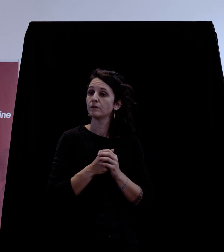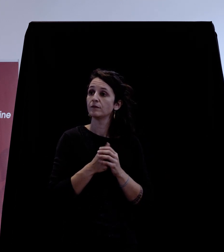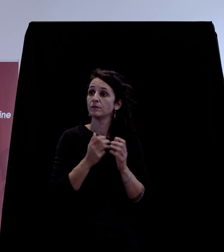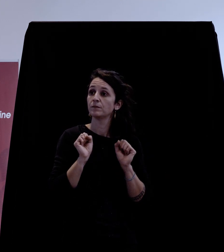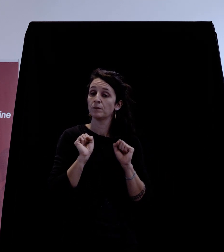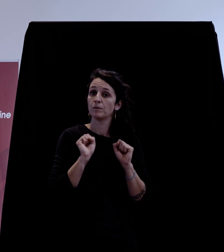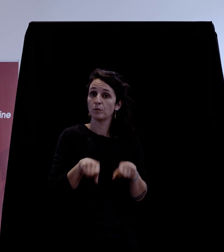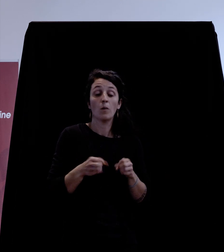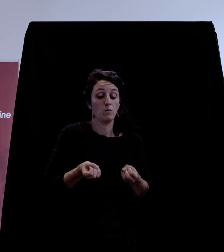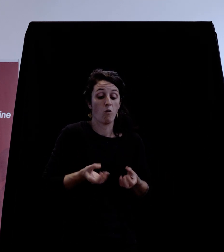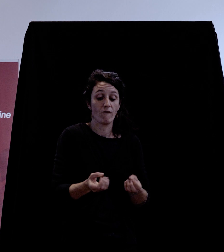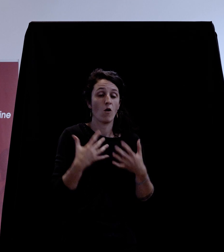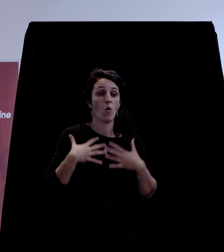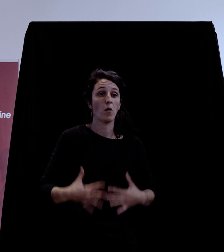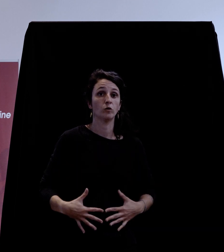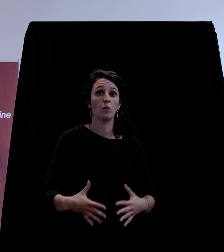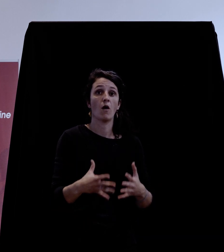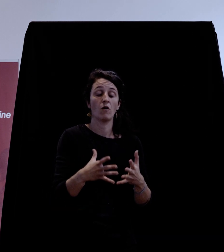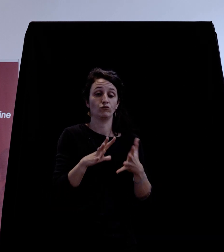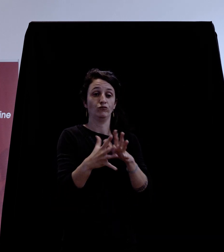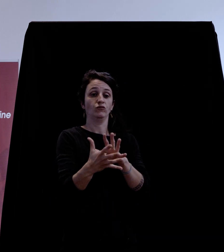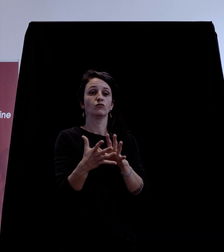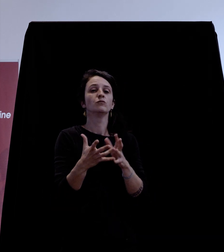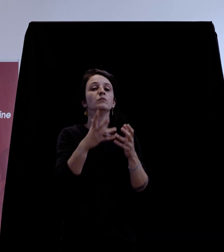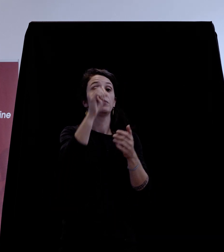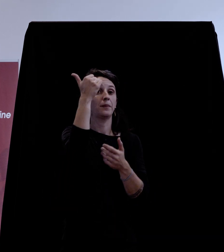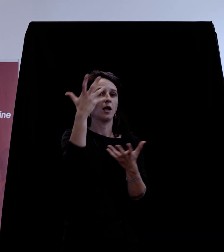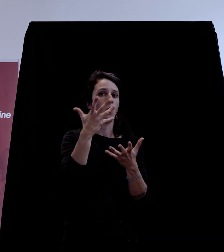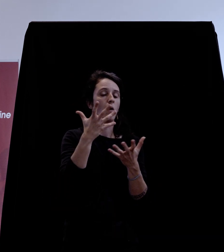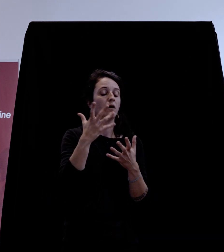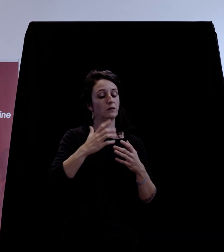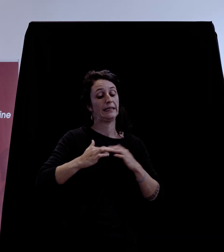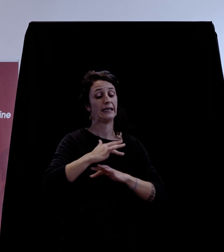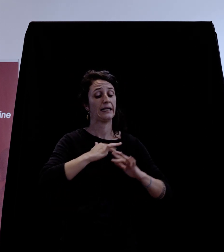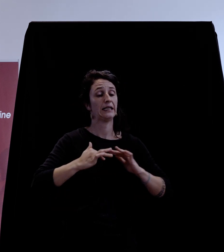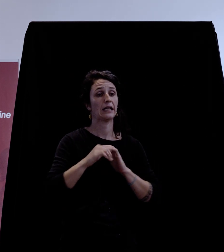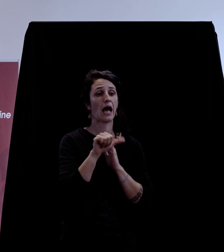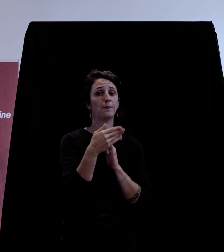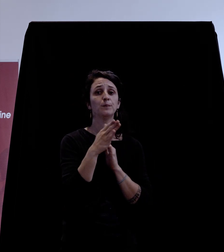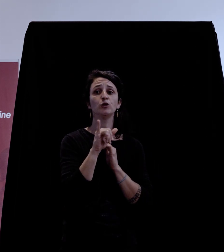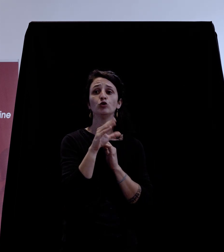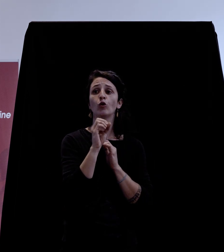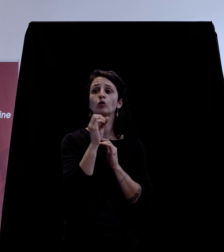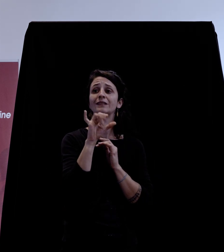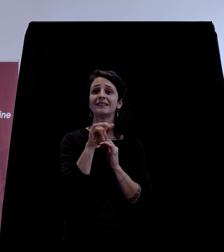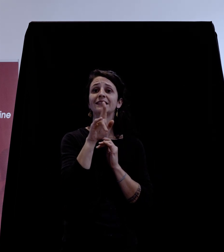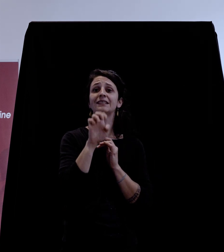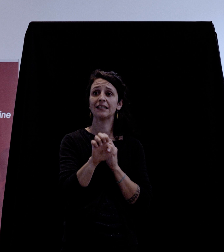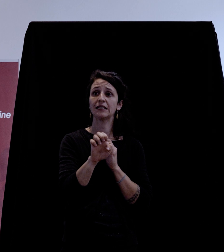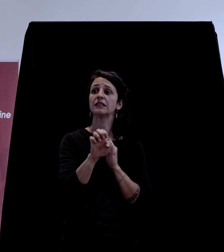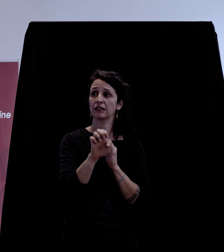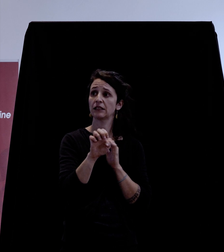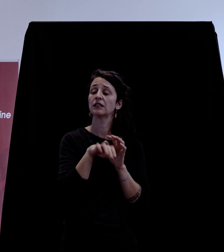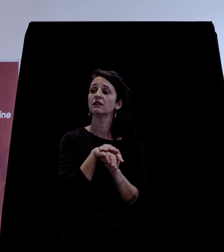One simple thing is, amniotic fluid, which the child ingests and it comes out their nose, and you can see on an